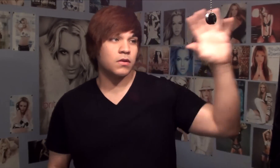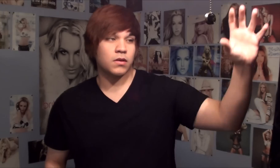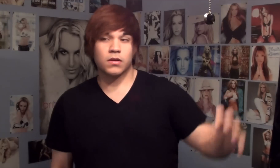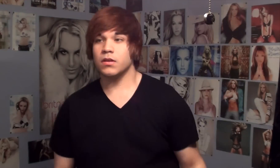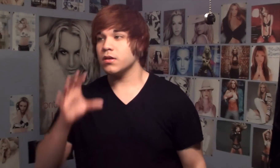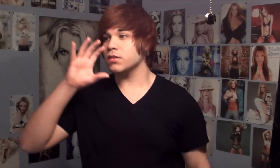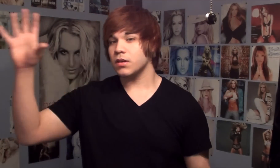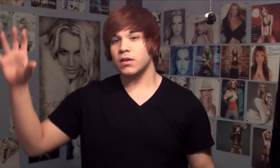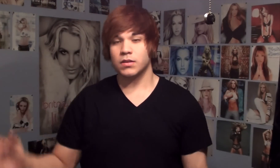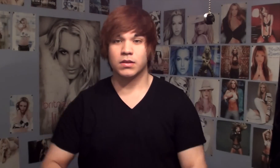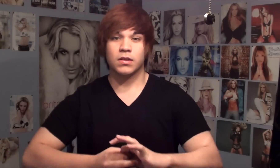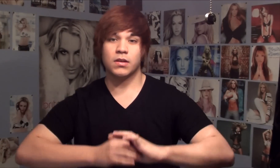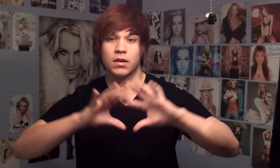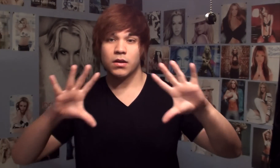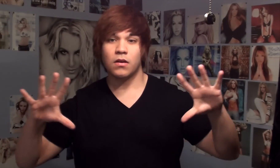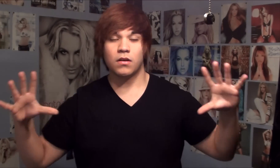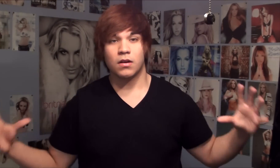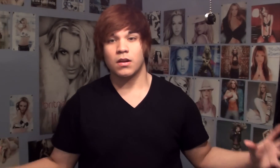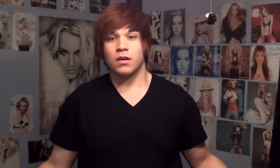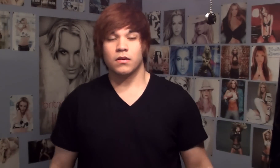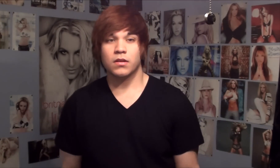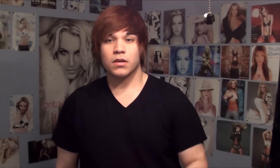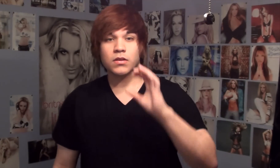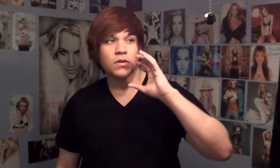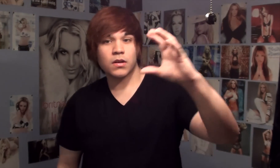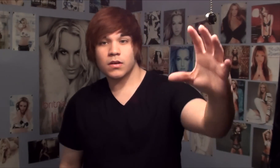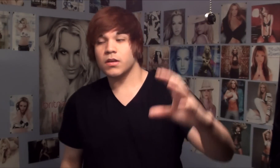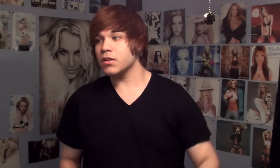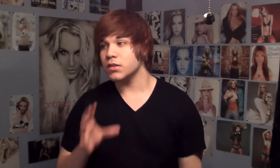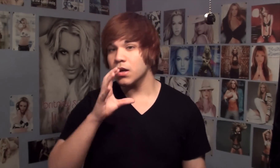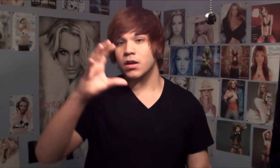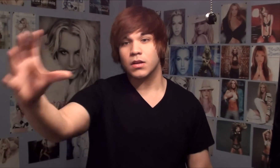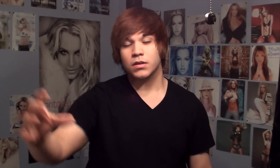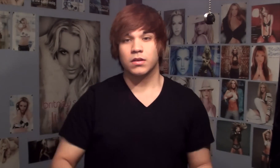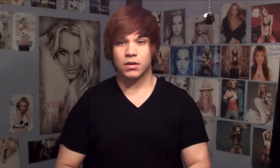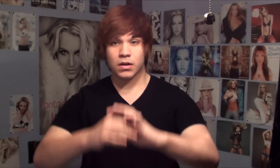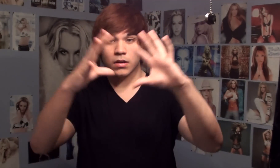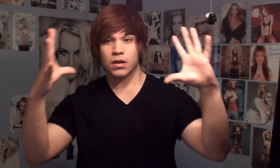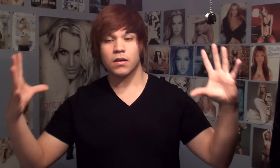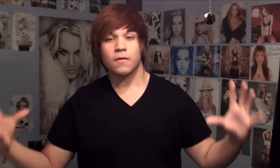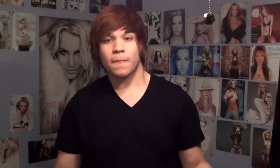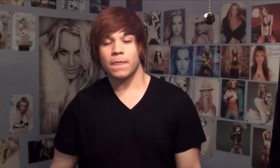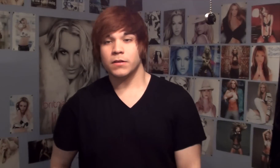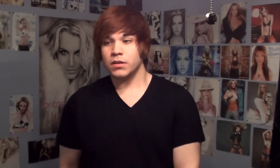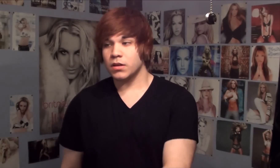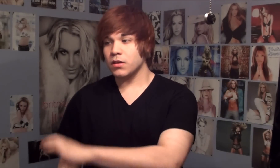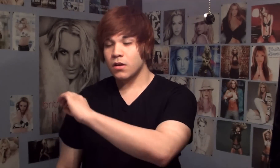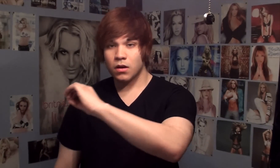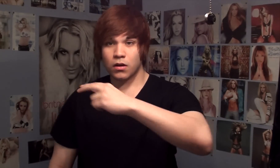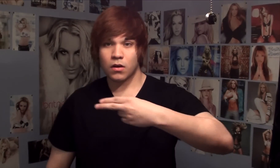scream and shout and let it all out. And scream and shout and let it out. We saying oh,